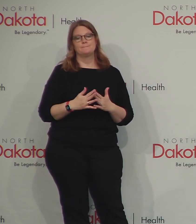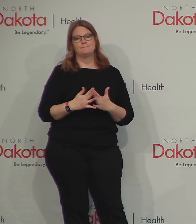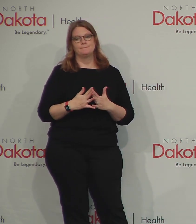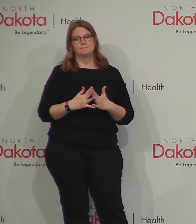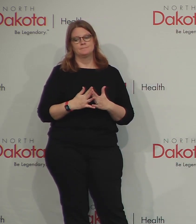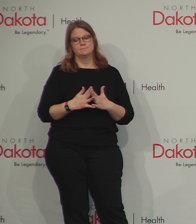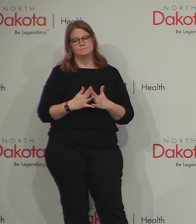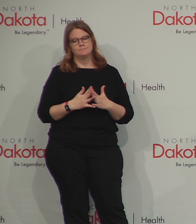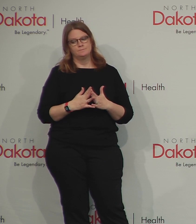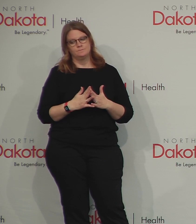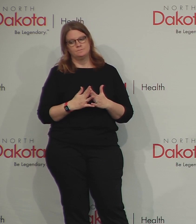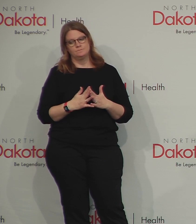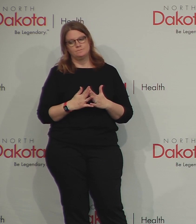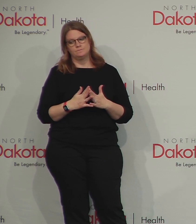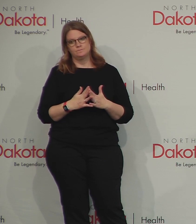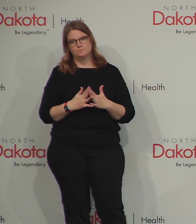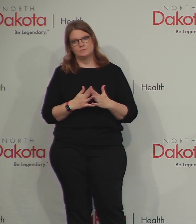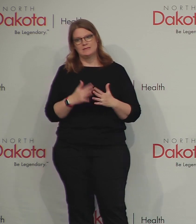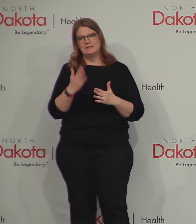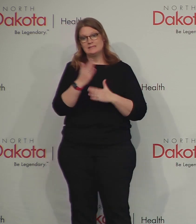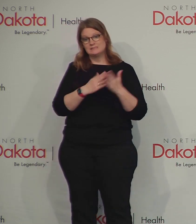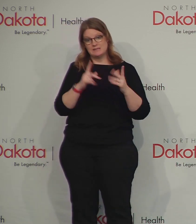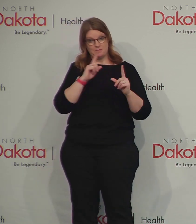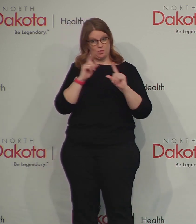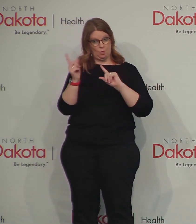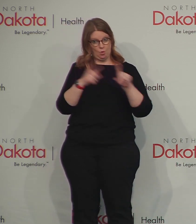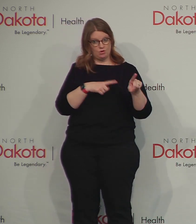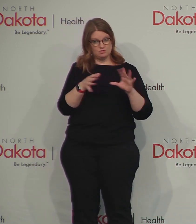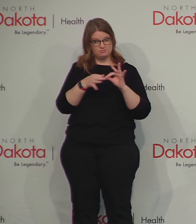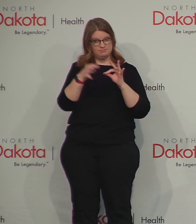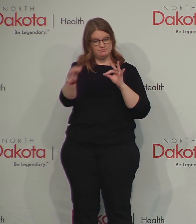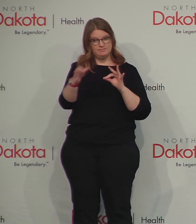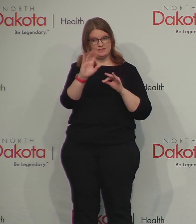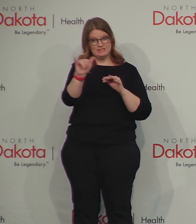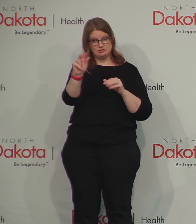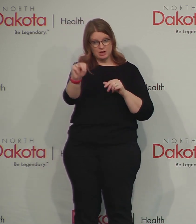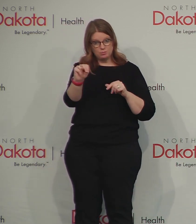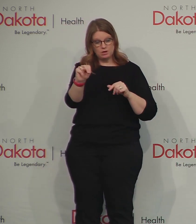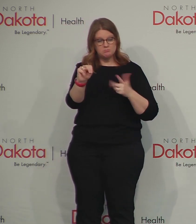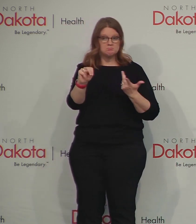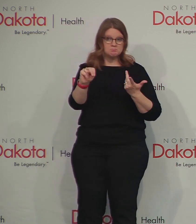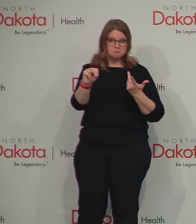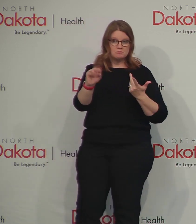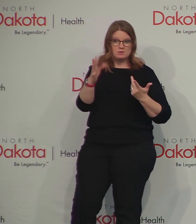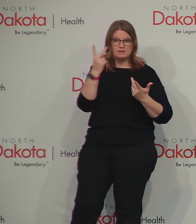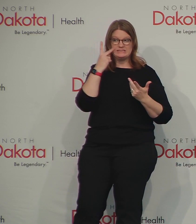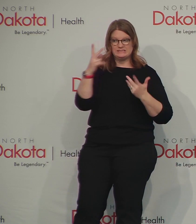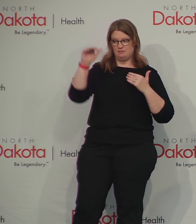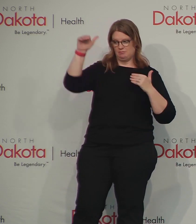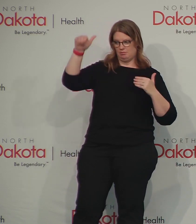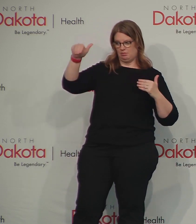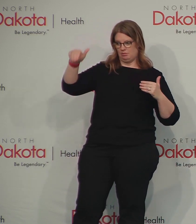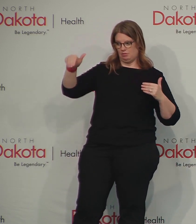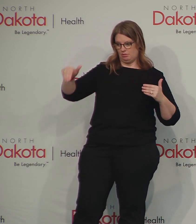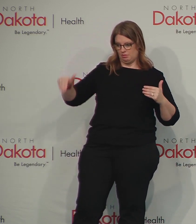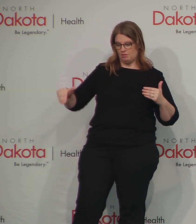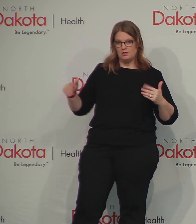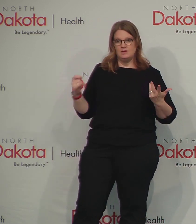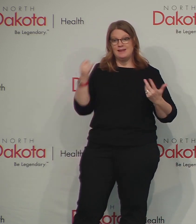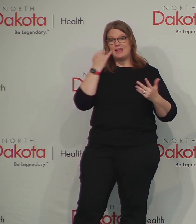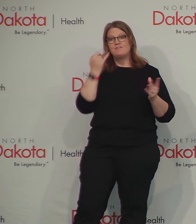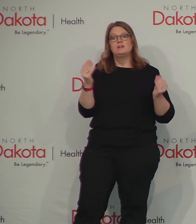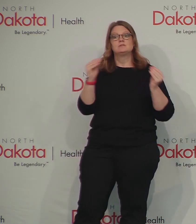extend some of the orders into January, but the kinds of trend lines we're seeing and if we get uptake on